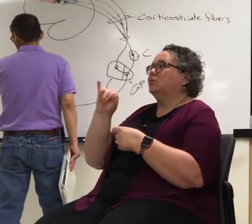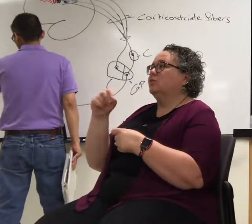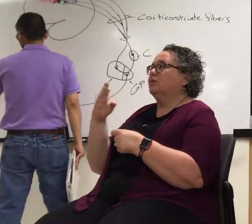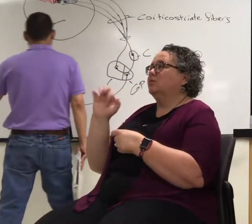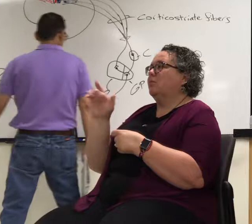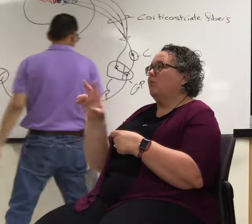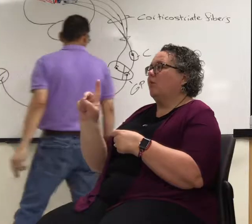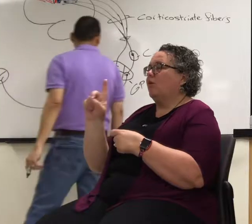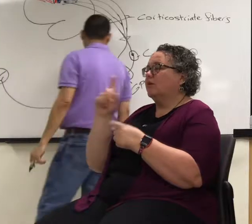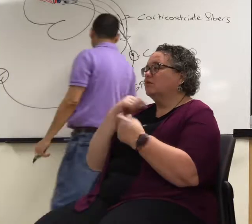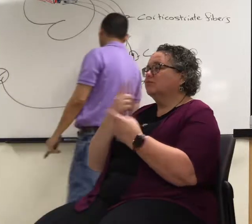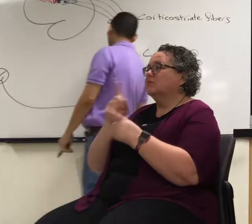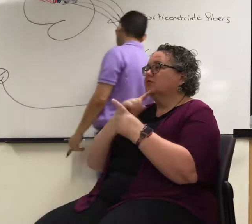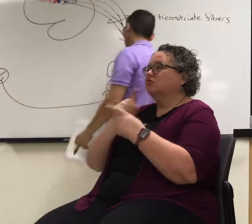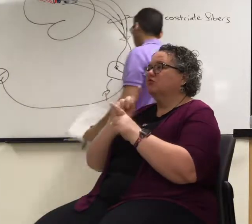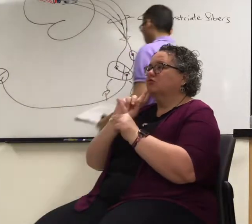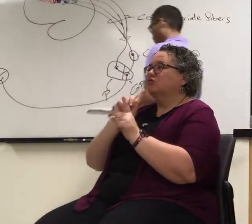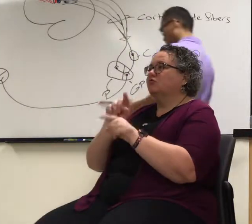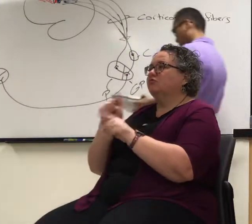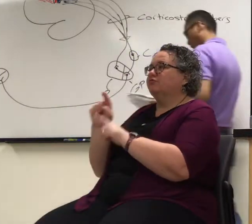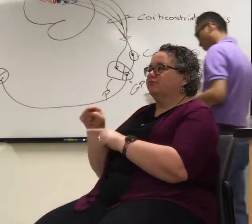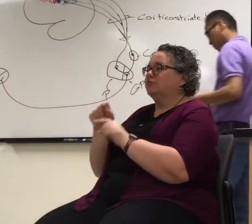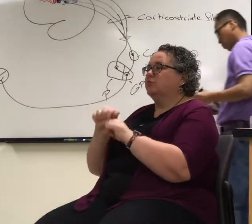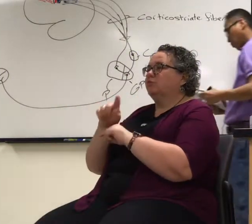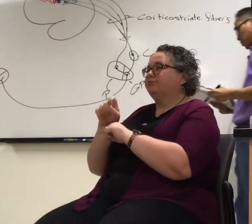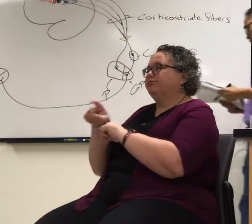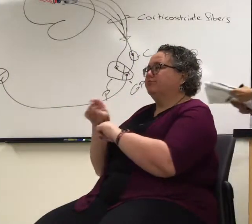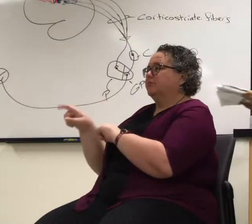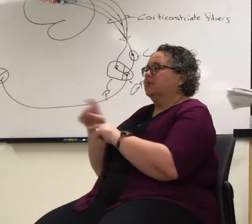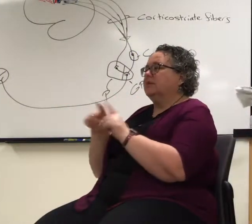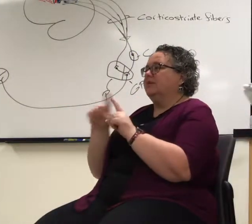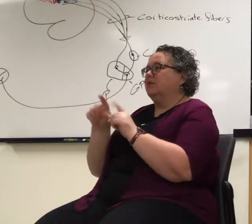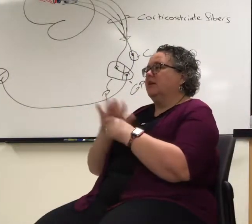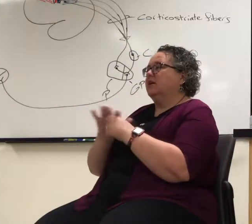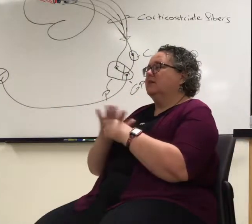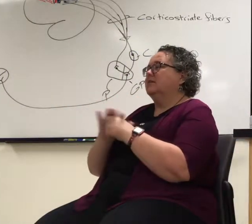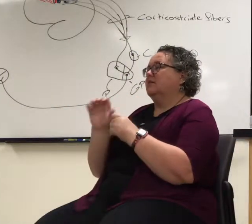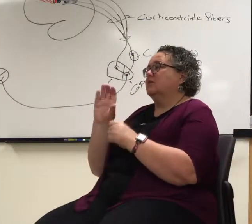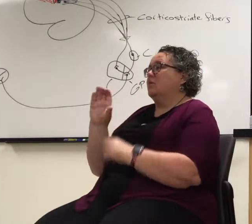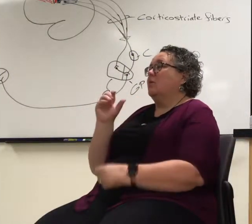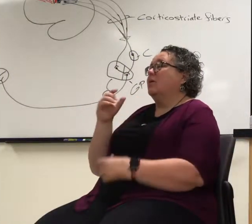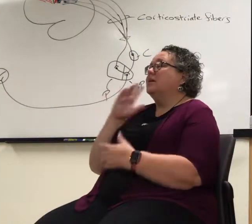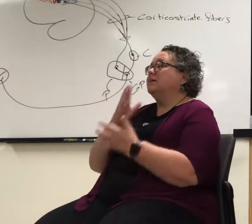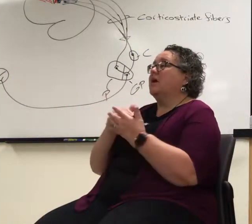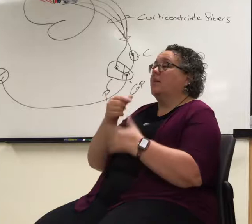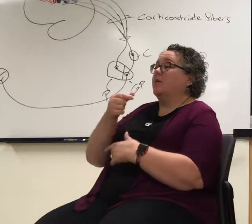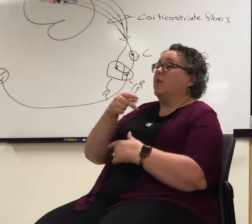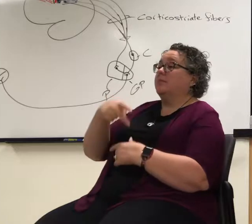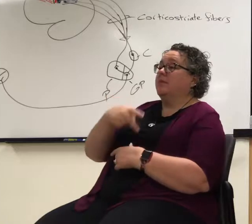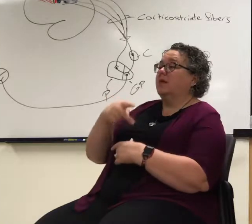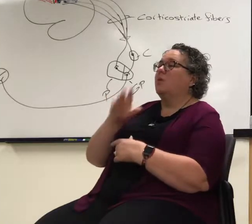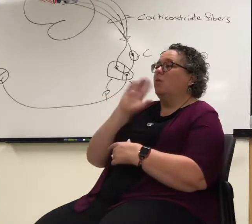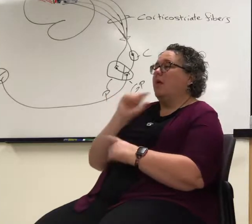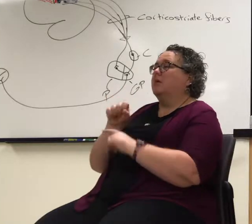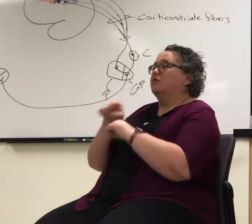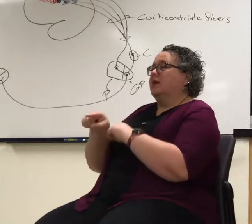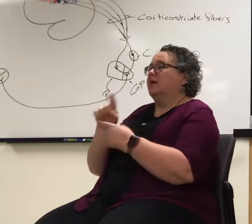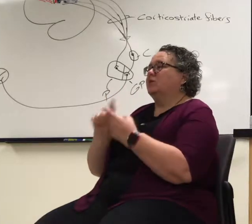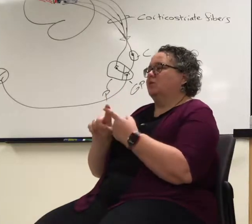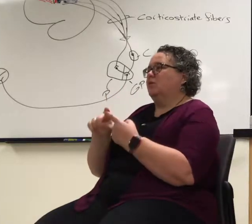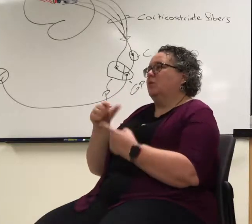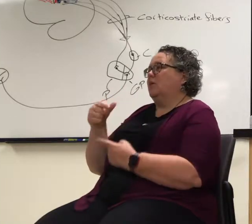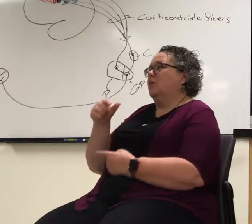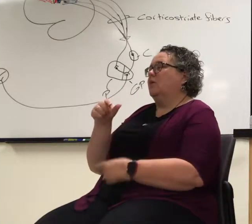inputs from the globus pallidus will project to the thalamus. And lastly, the thalamus